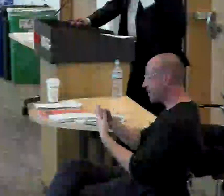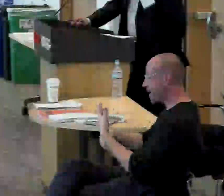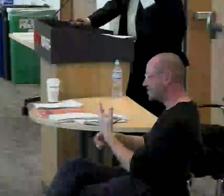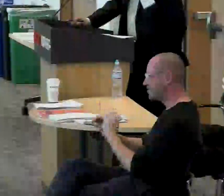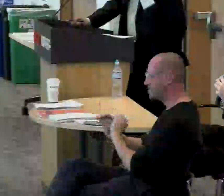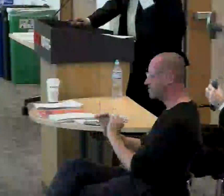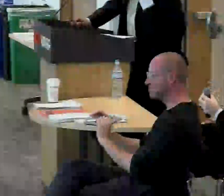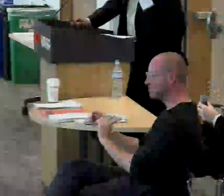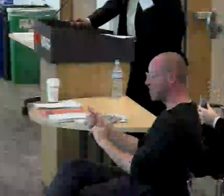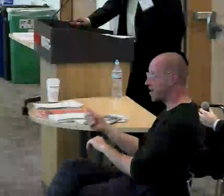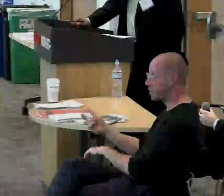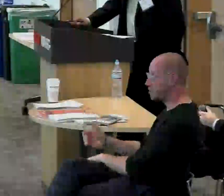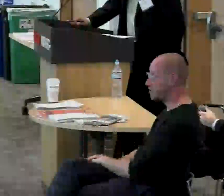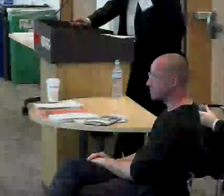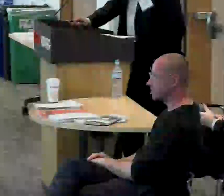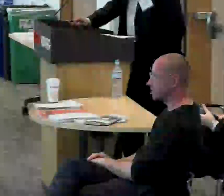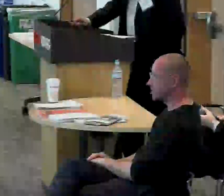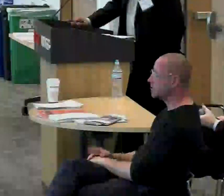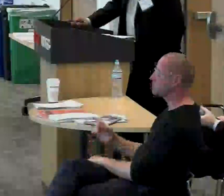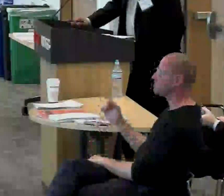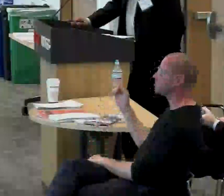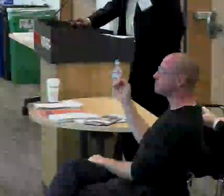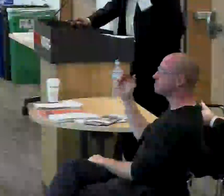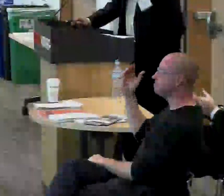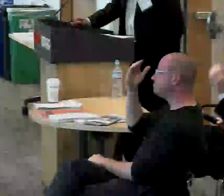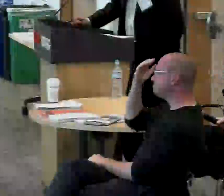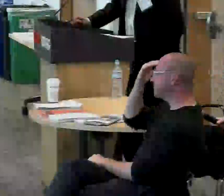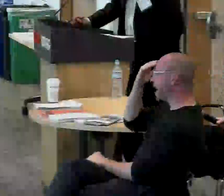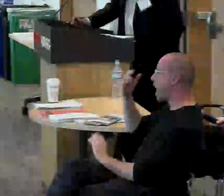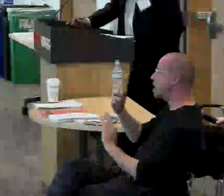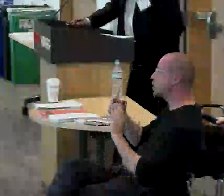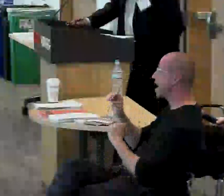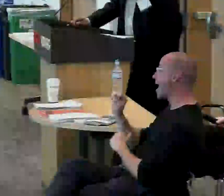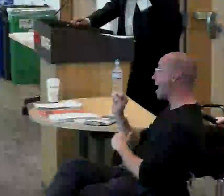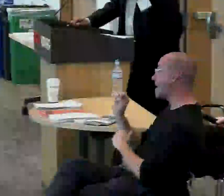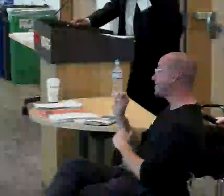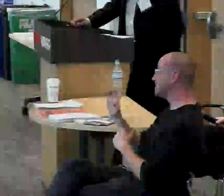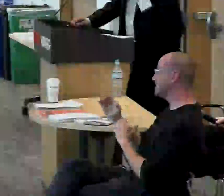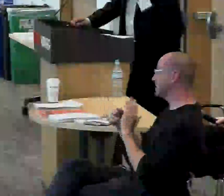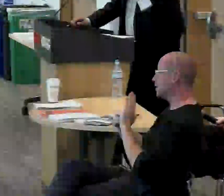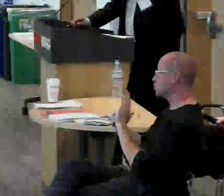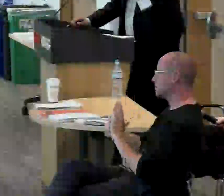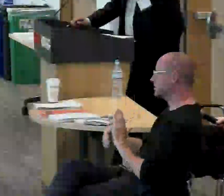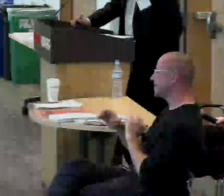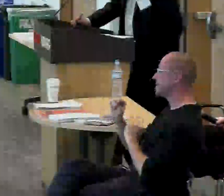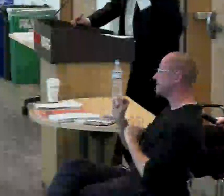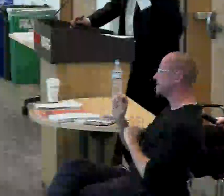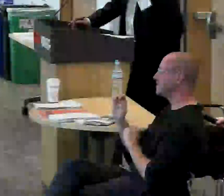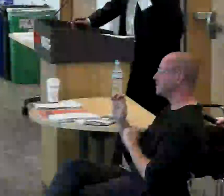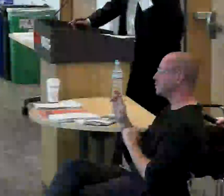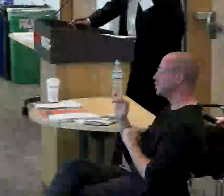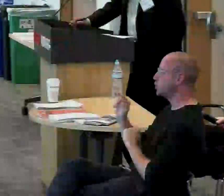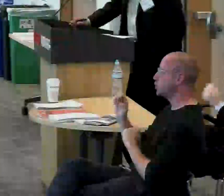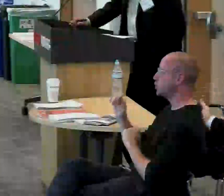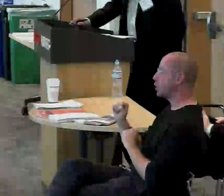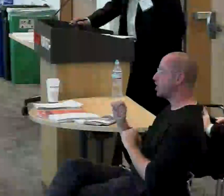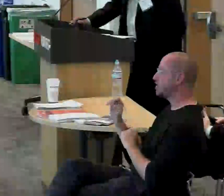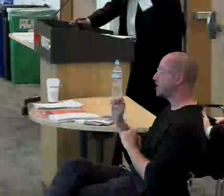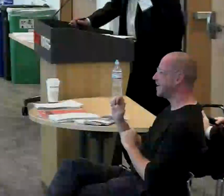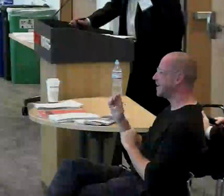keep an eye on that. The other thing I just mentioned, I know a representative from the SEC, the Securities Exchange Commission, reached out to me